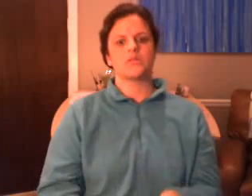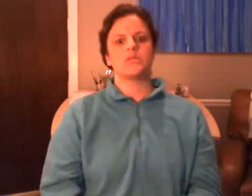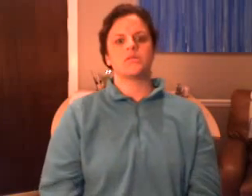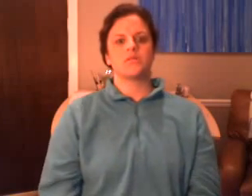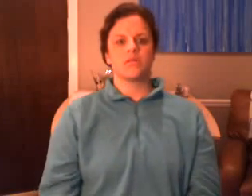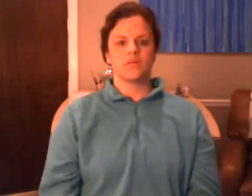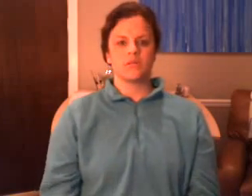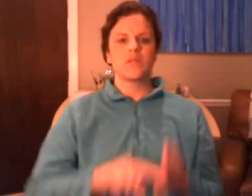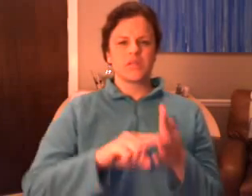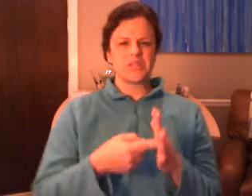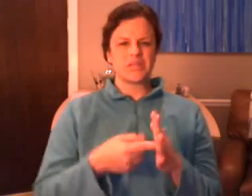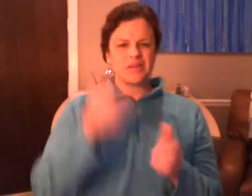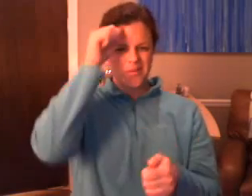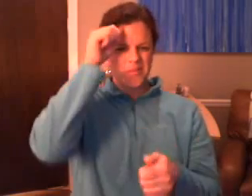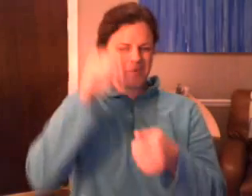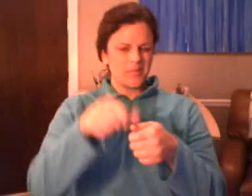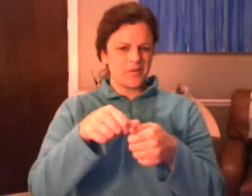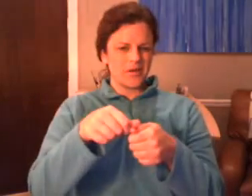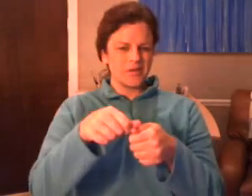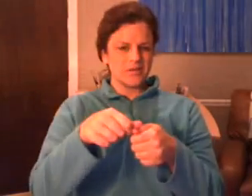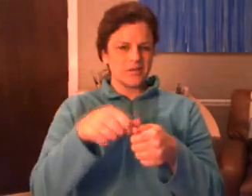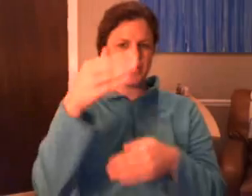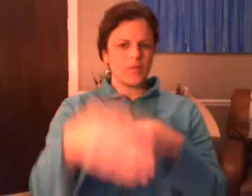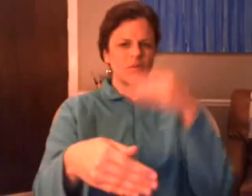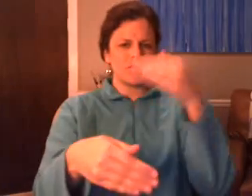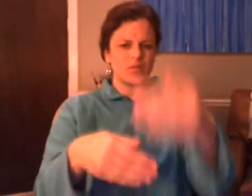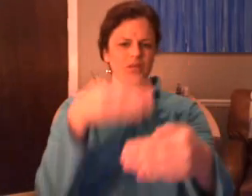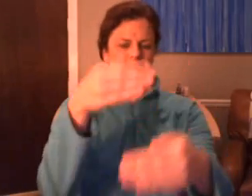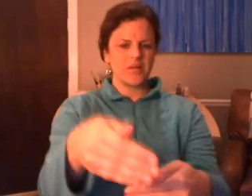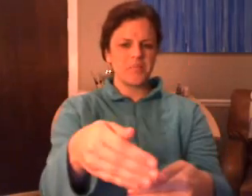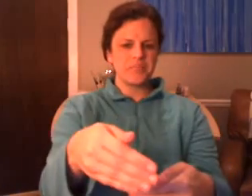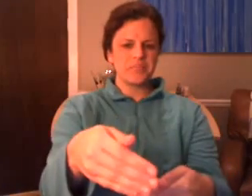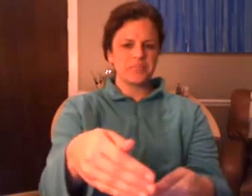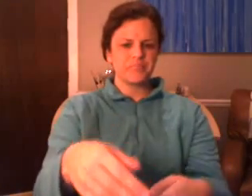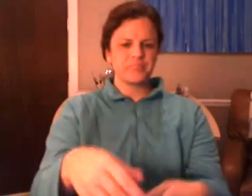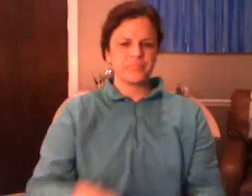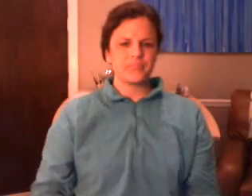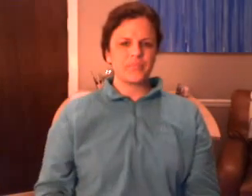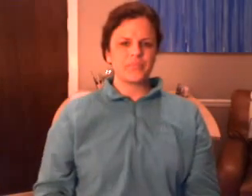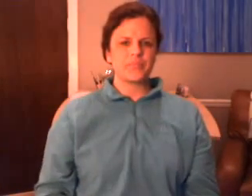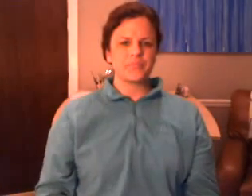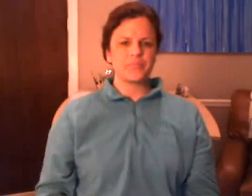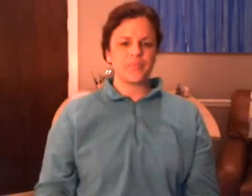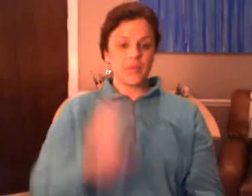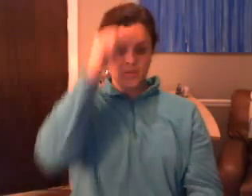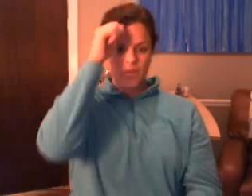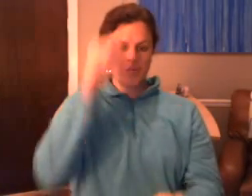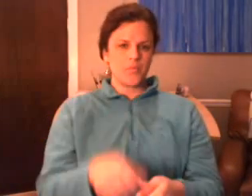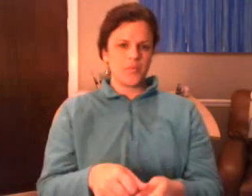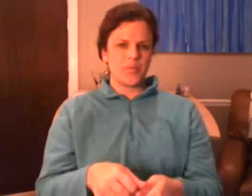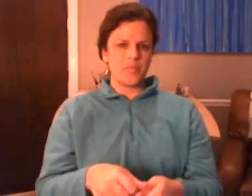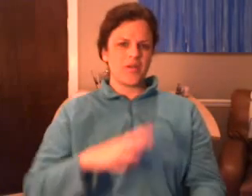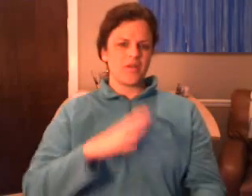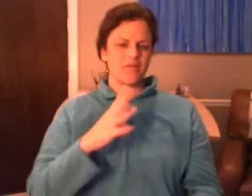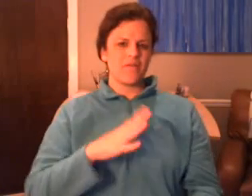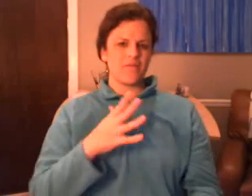start memorizing them. But over time, when you look back I want you to remember how you feel while you're watching this video right now, and then I want you